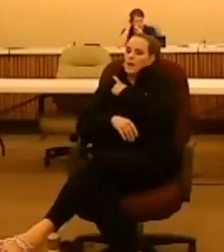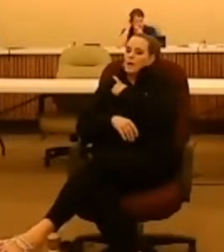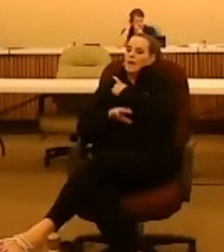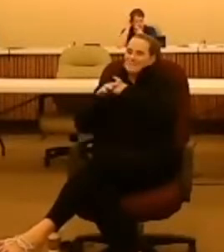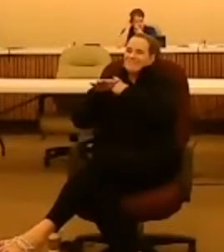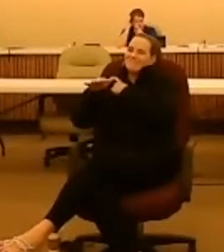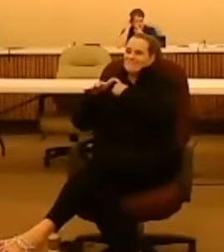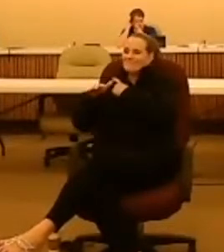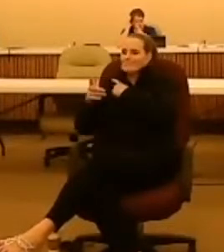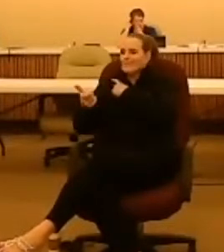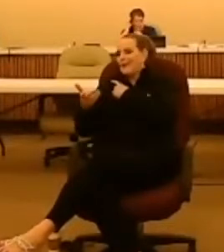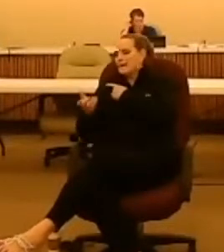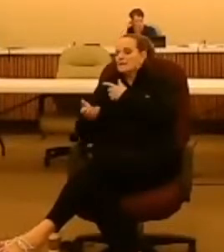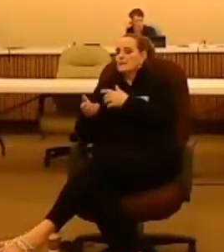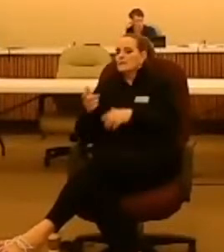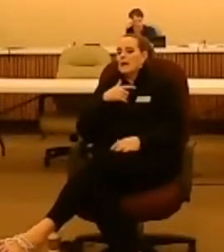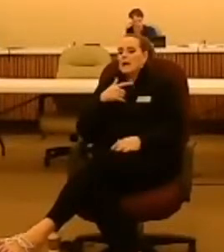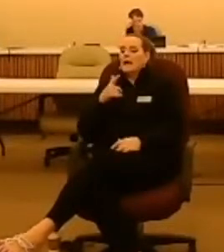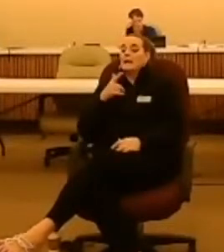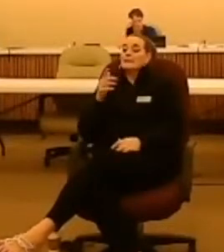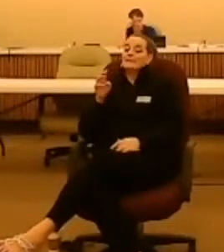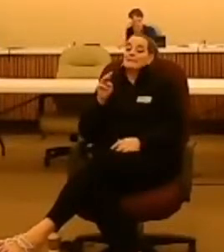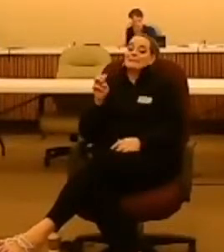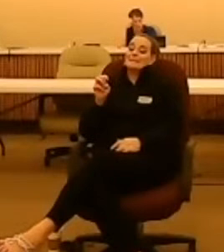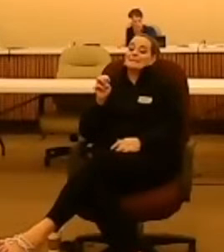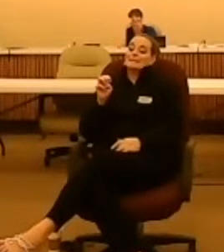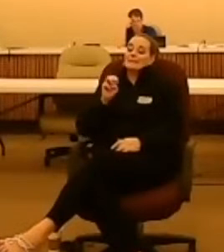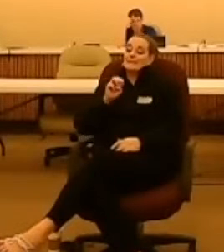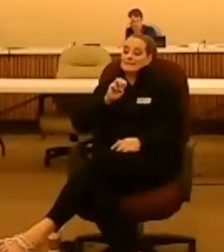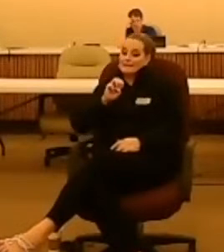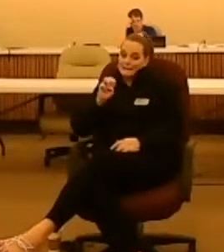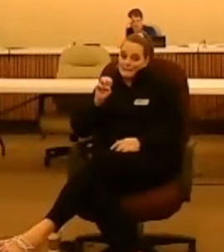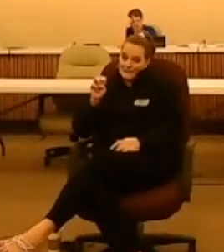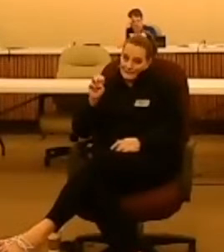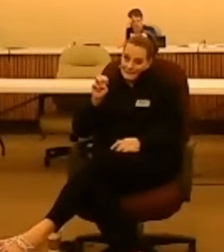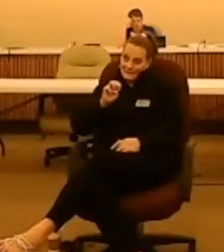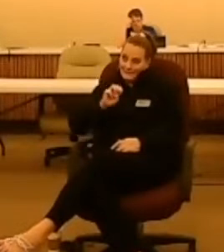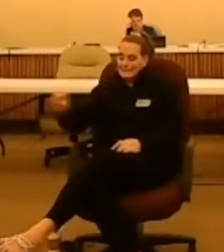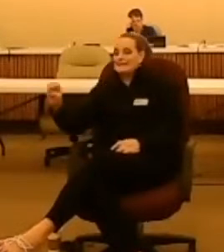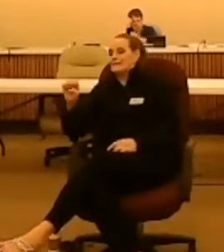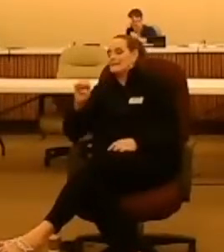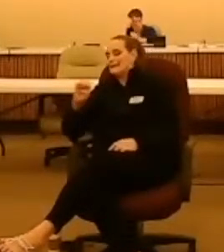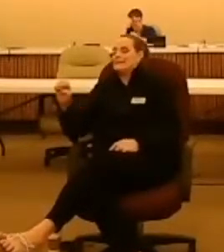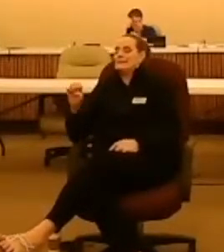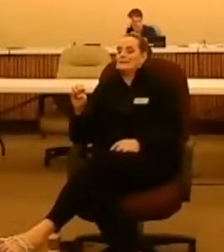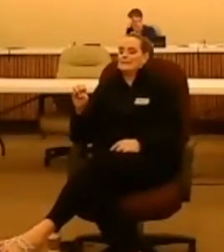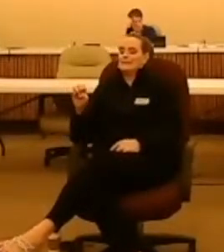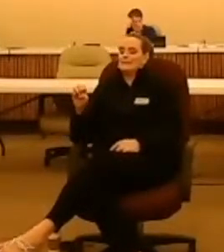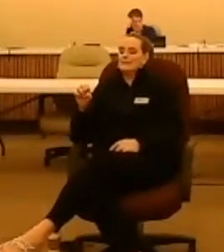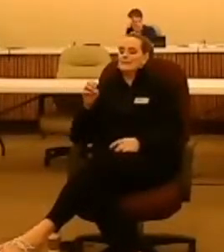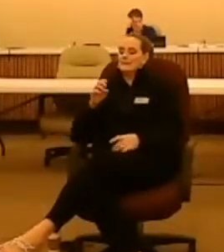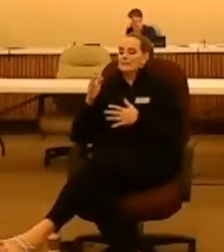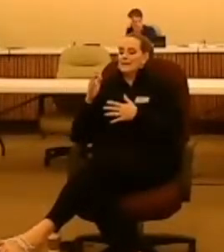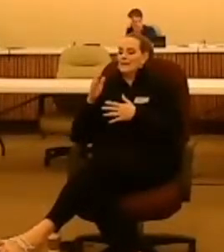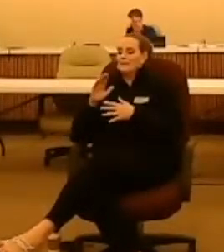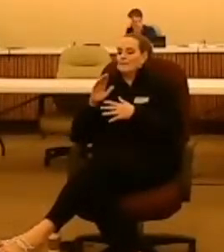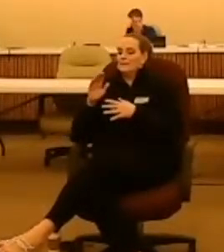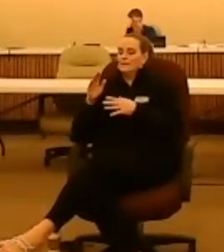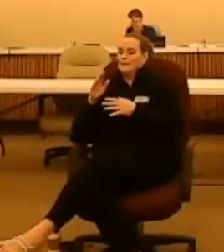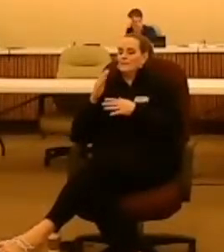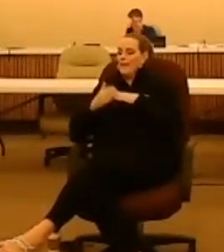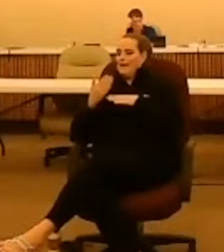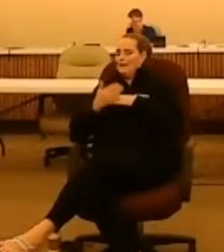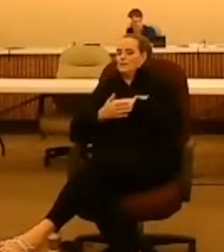Sort of, Kevin. It's to the east of the golf course. It's on the western edge of Erie